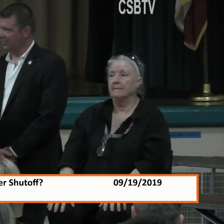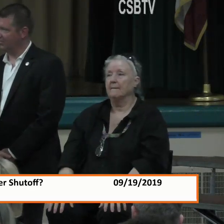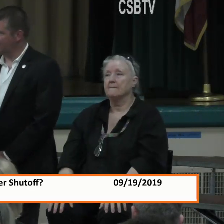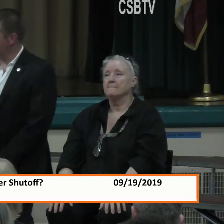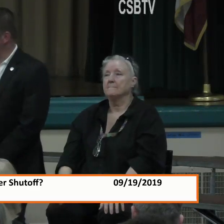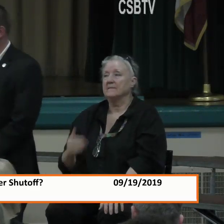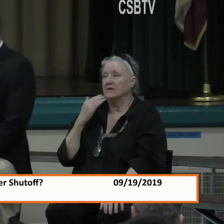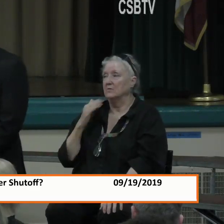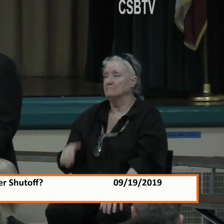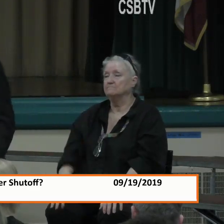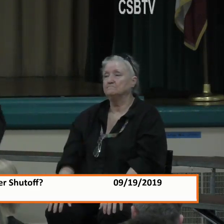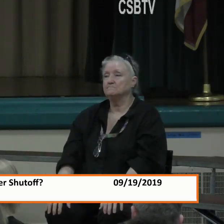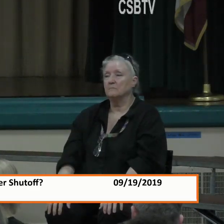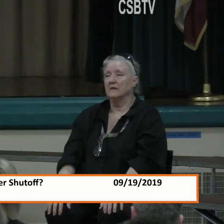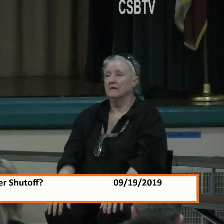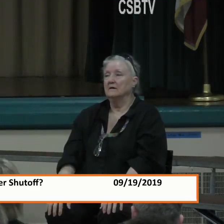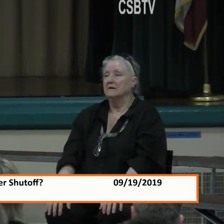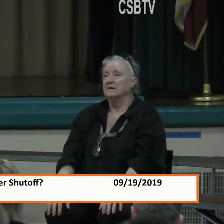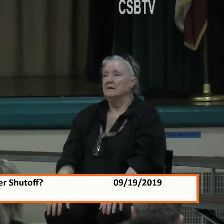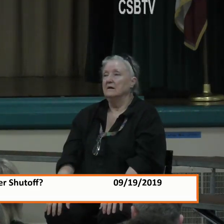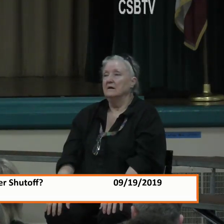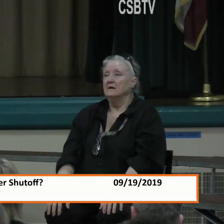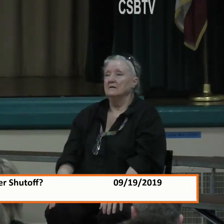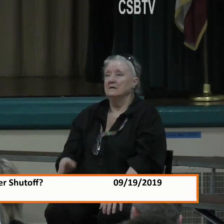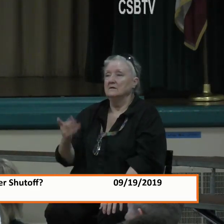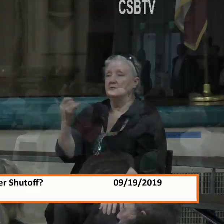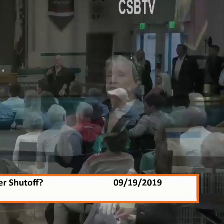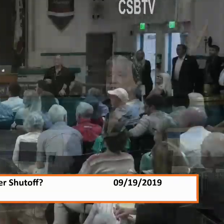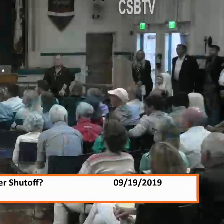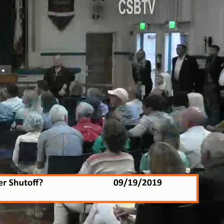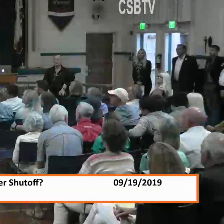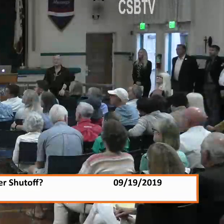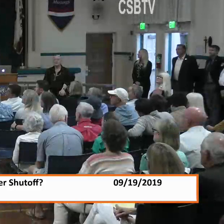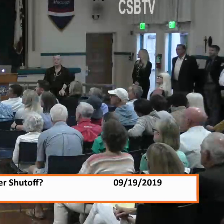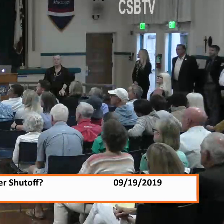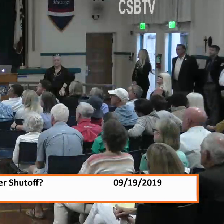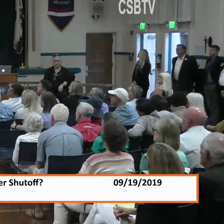Thank you. Thank you. All right. Next question, sir.